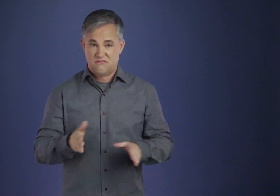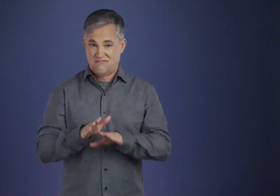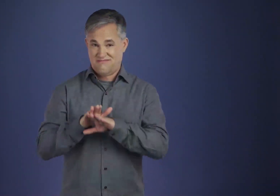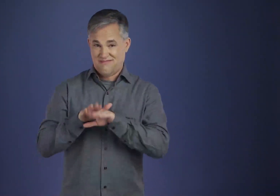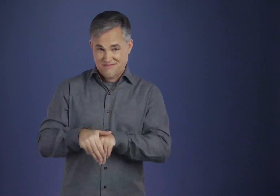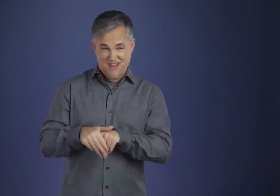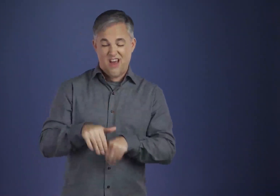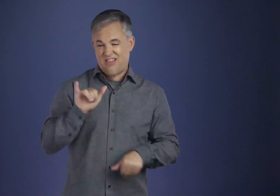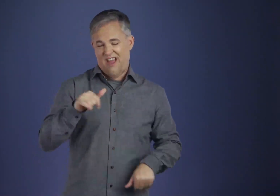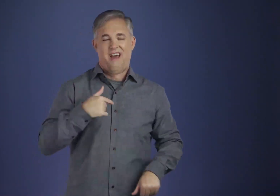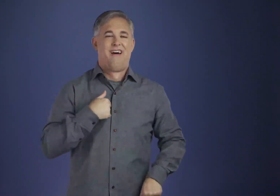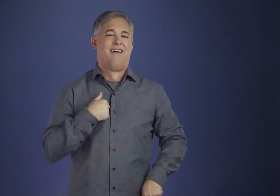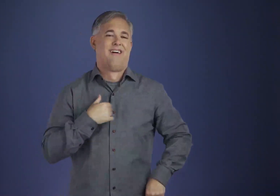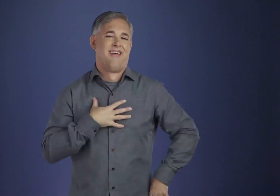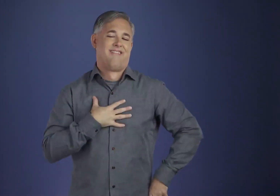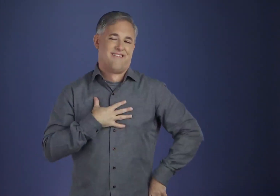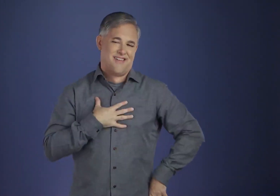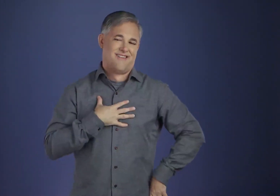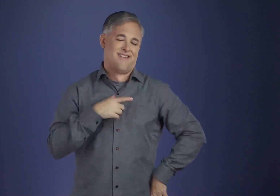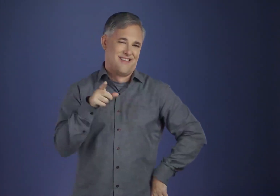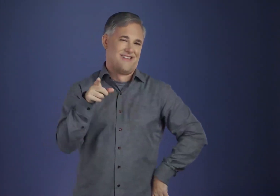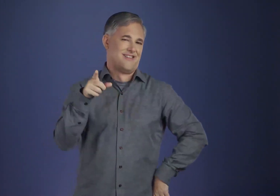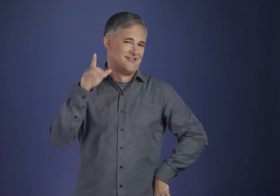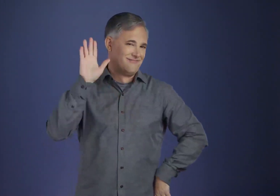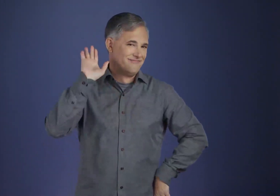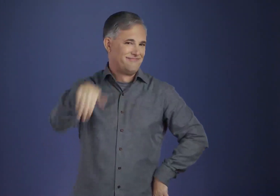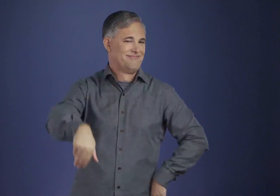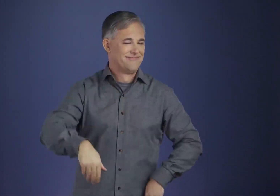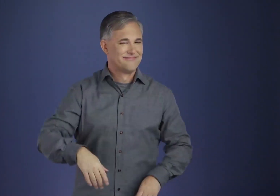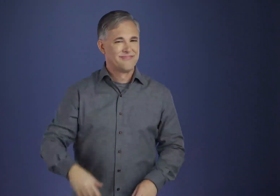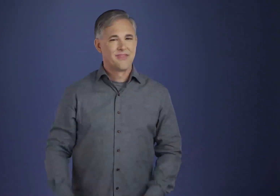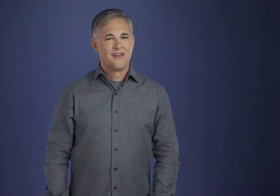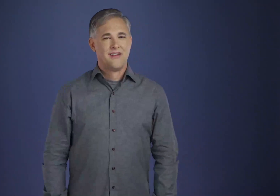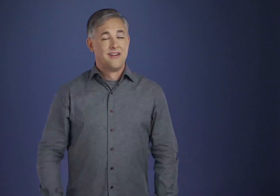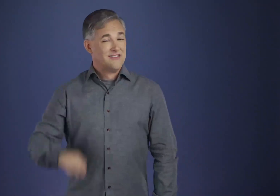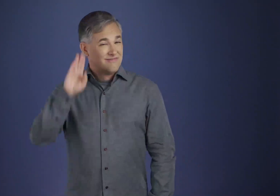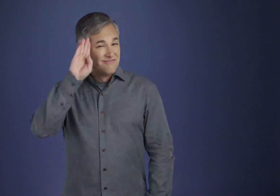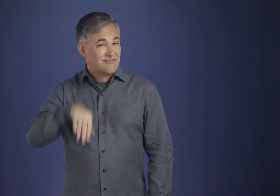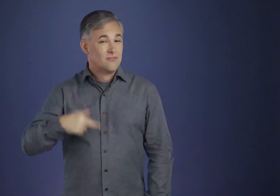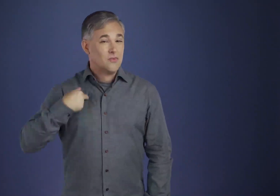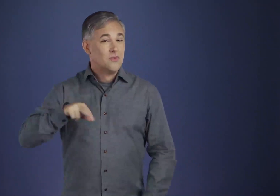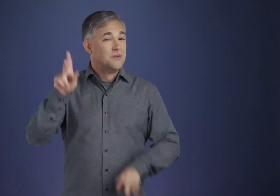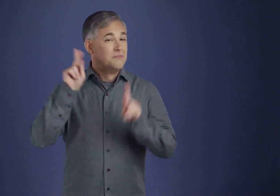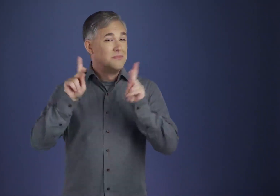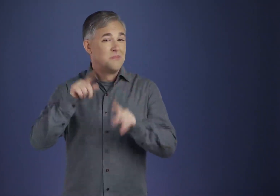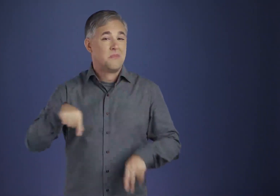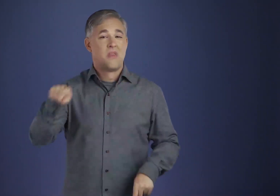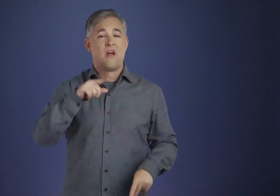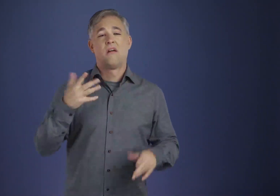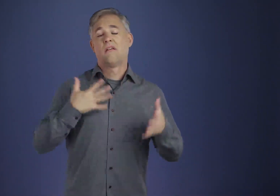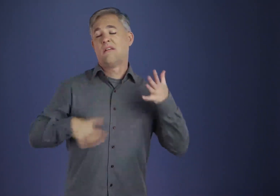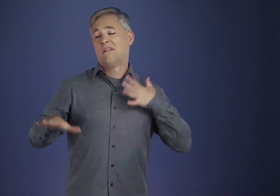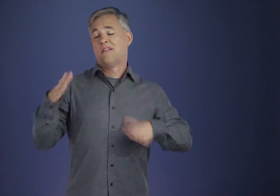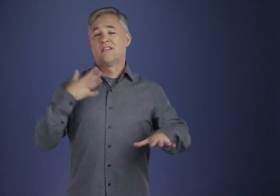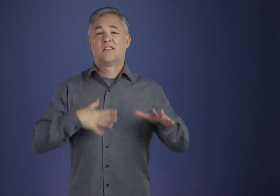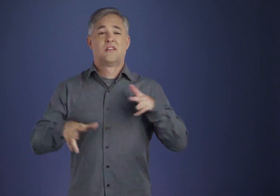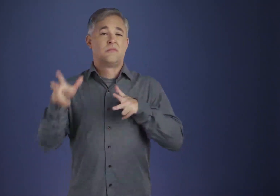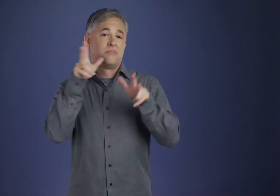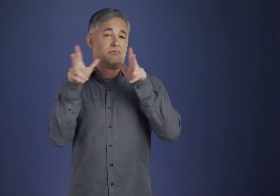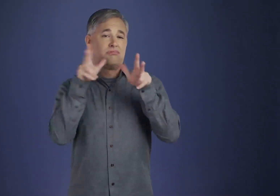was the morality of the religionists themselves that really got us down. We gloated over the hypocrisy, bigotry,